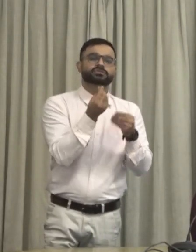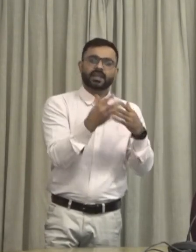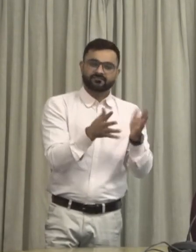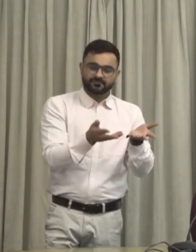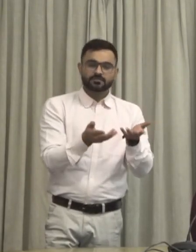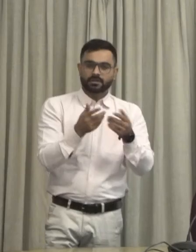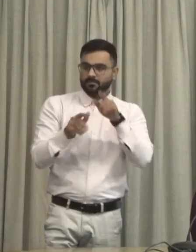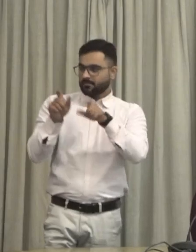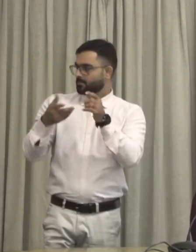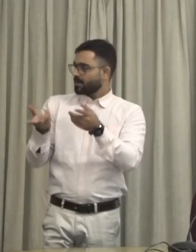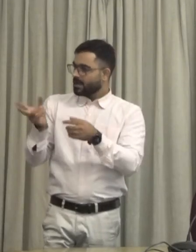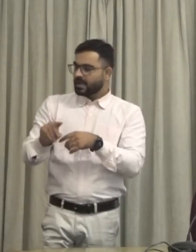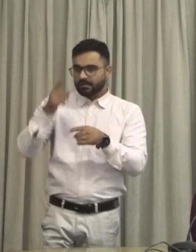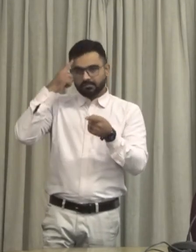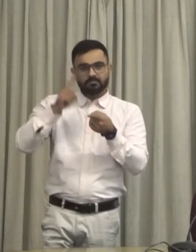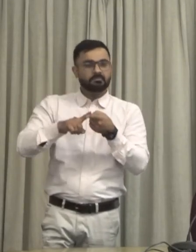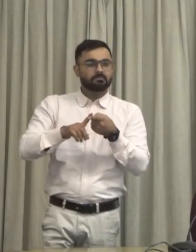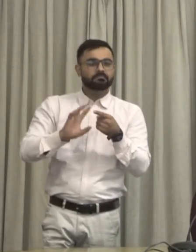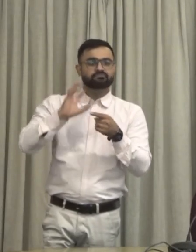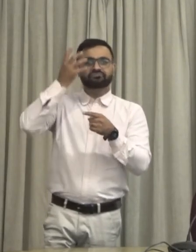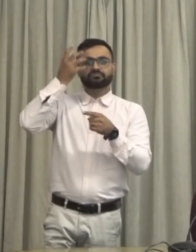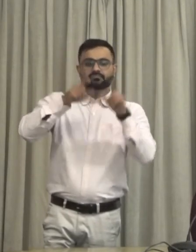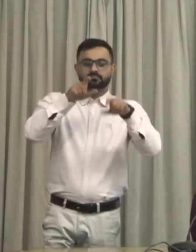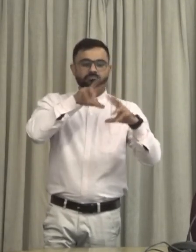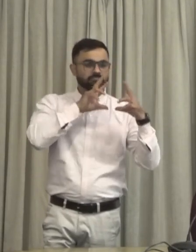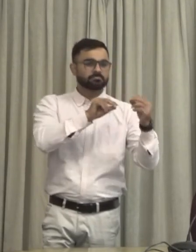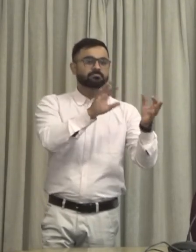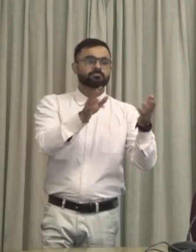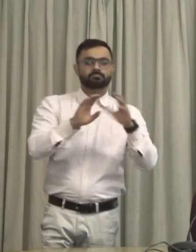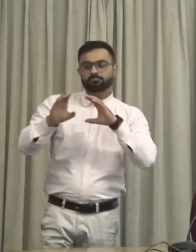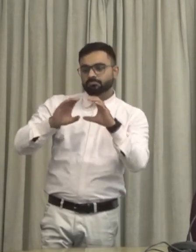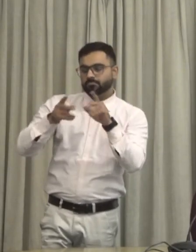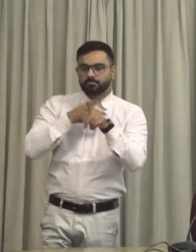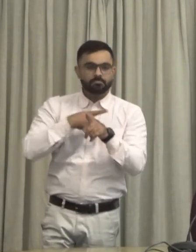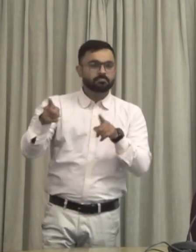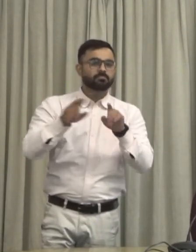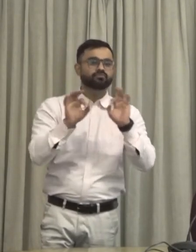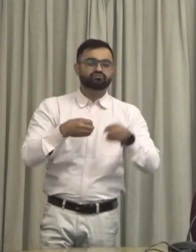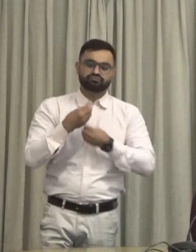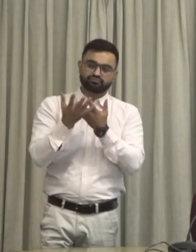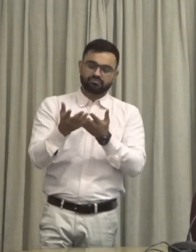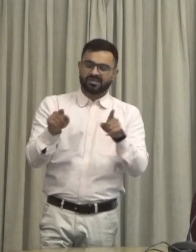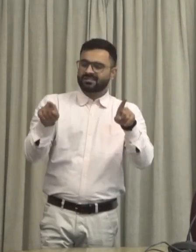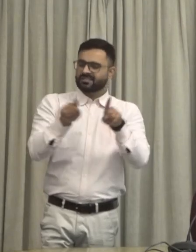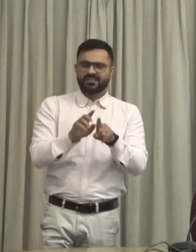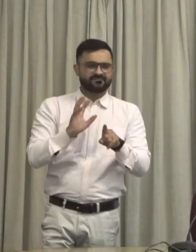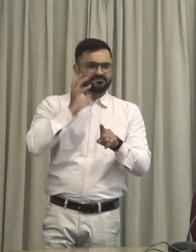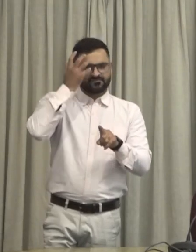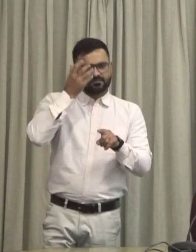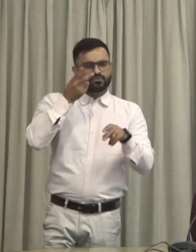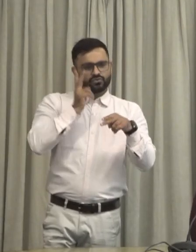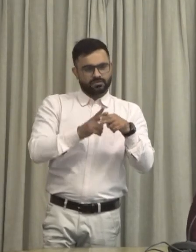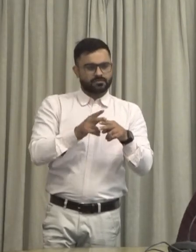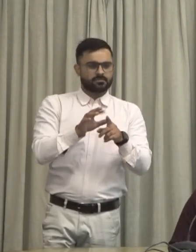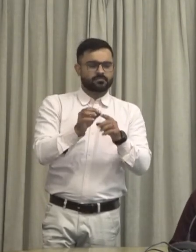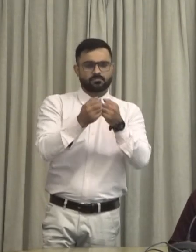people will feel again angry if we will not talk to the person, if we will not communicate properly. They will feel same angry and there